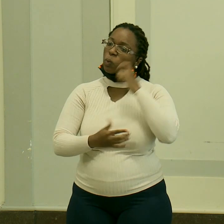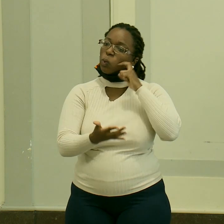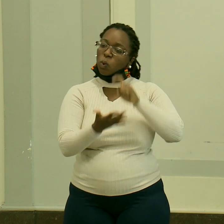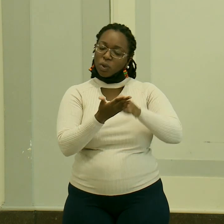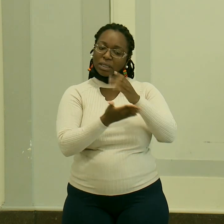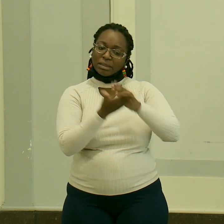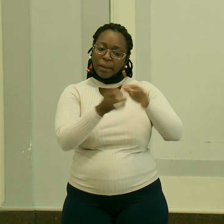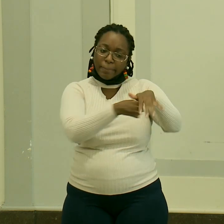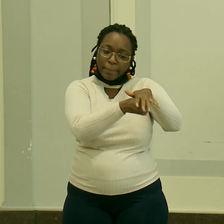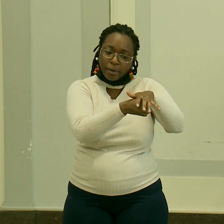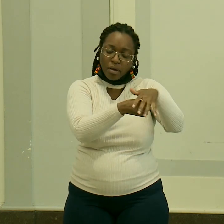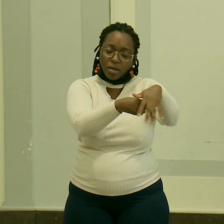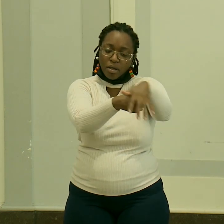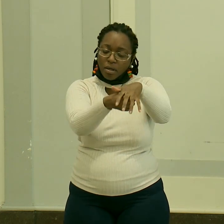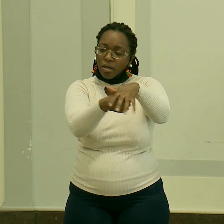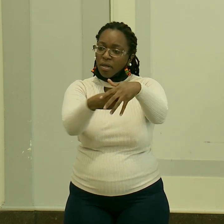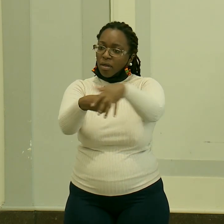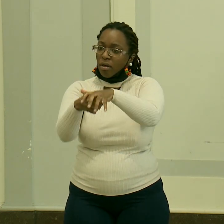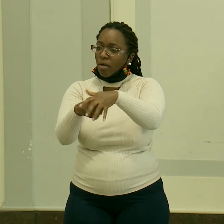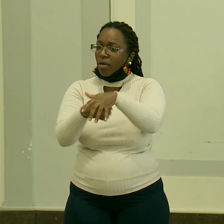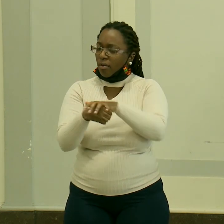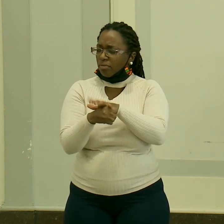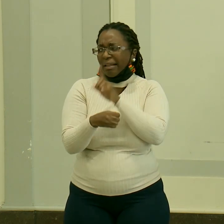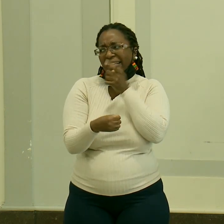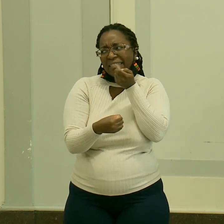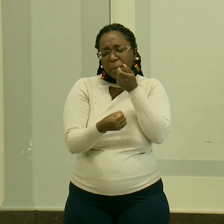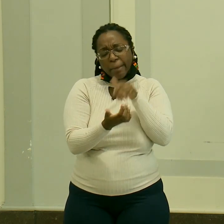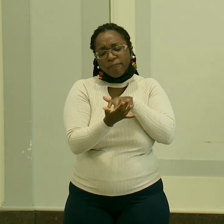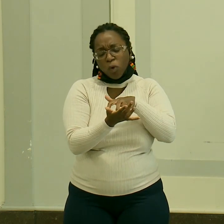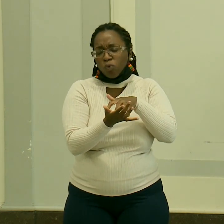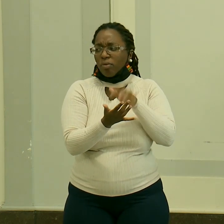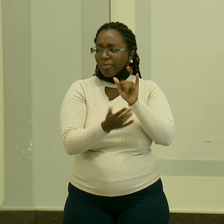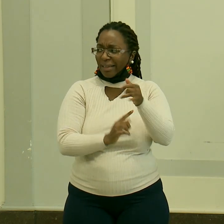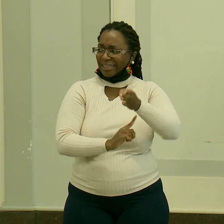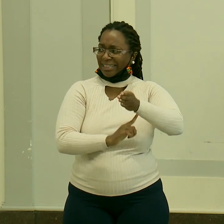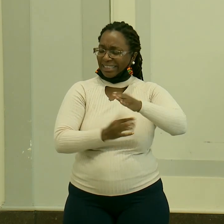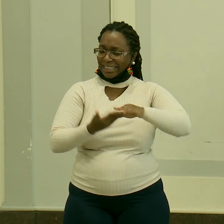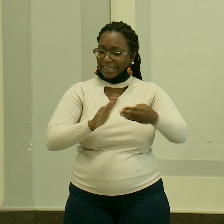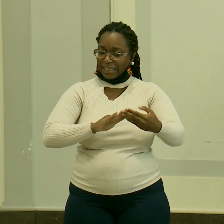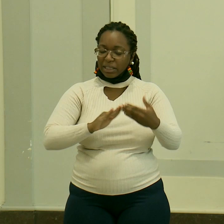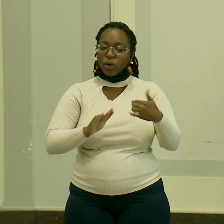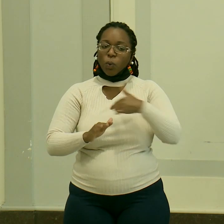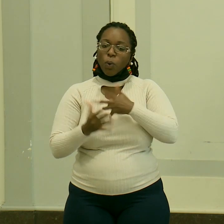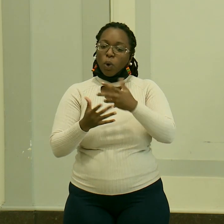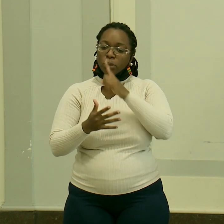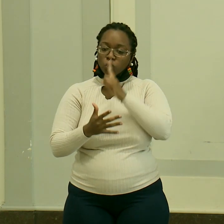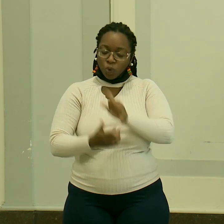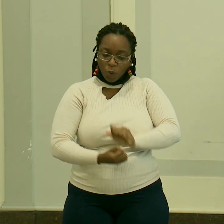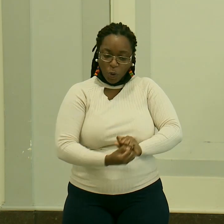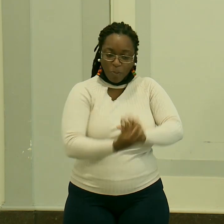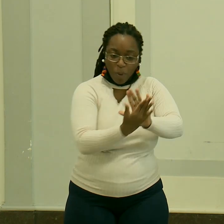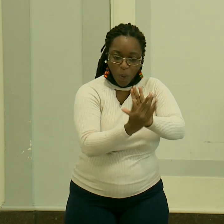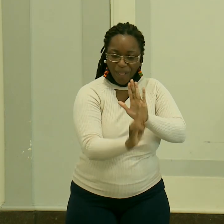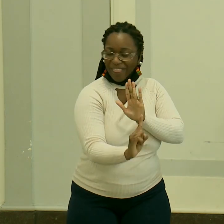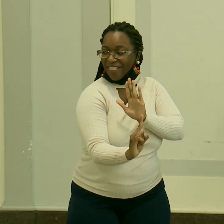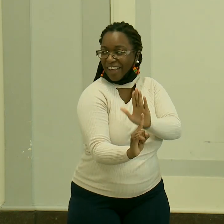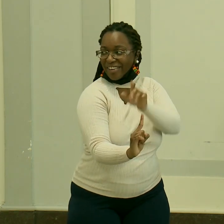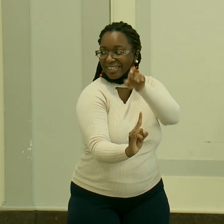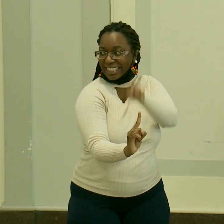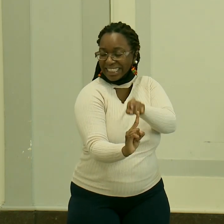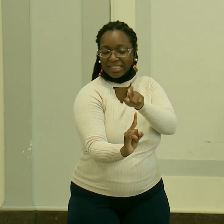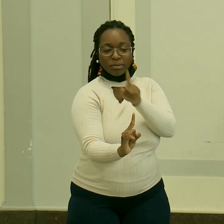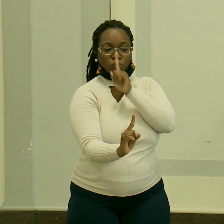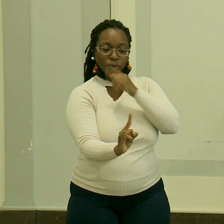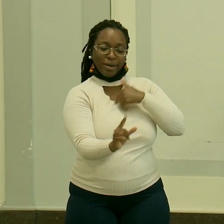and populations that are extremely vulnerable in the city, and we want to make sure that we can effectively address their needs and have adequate